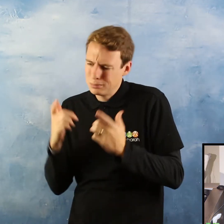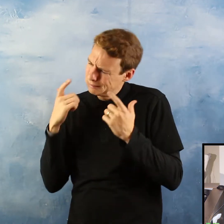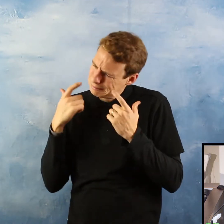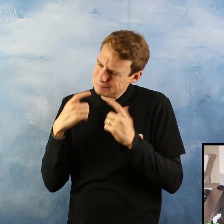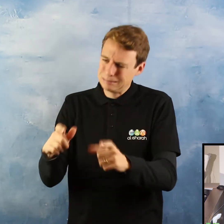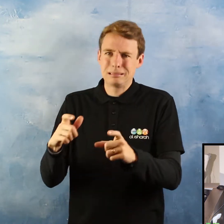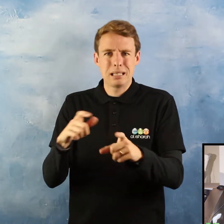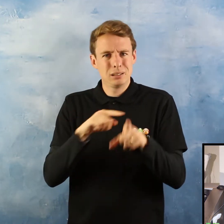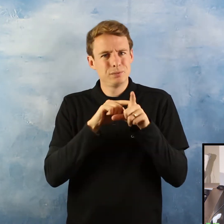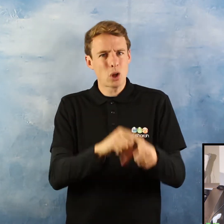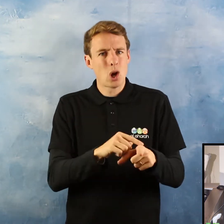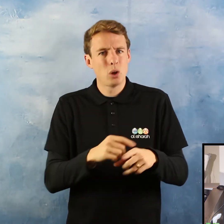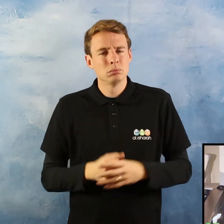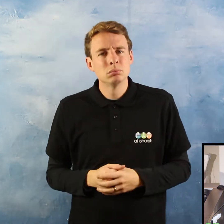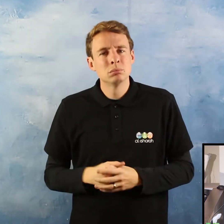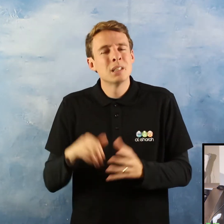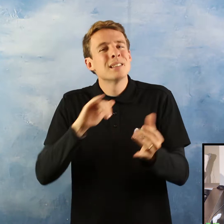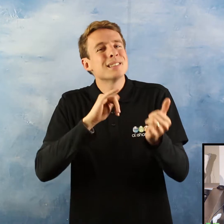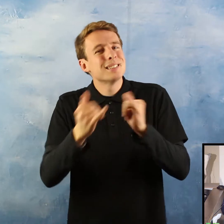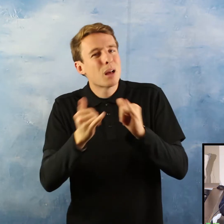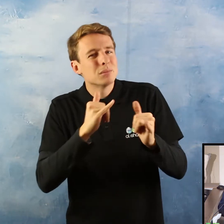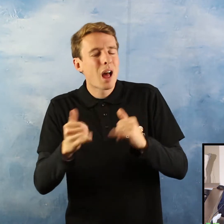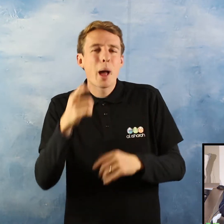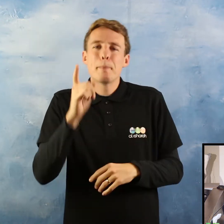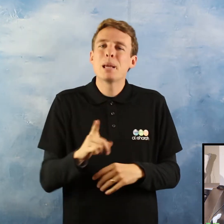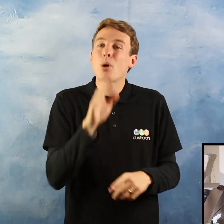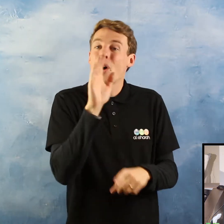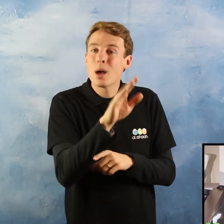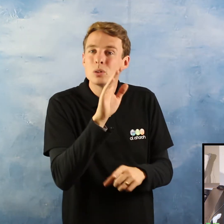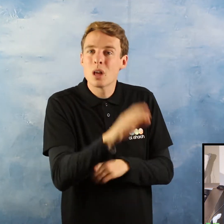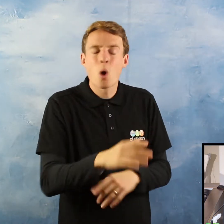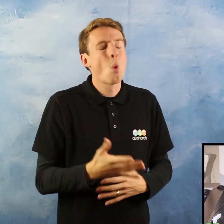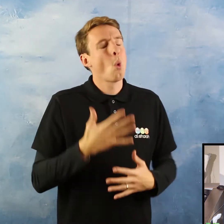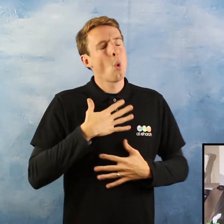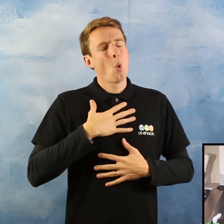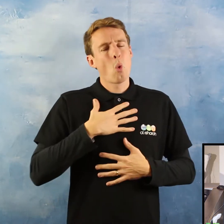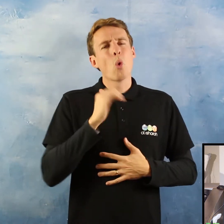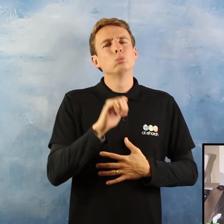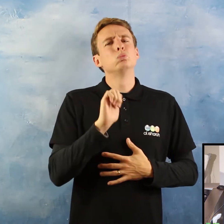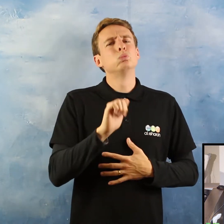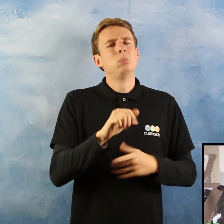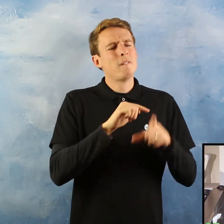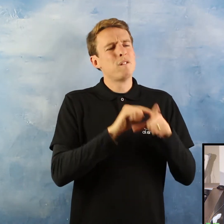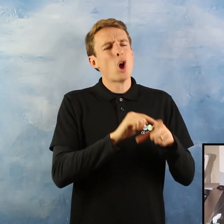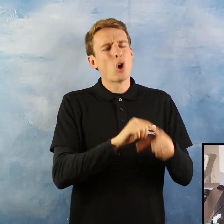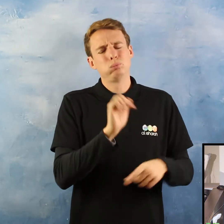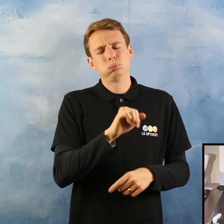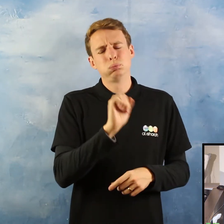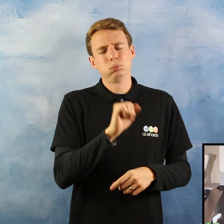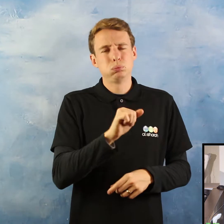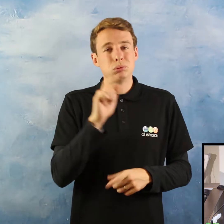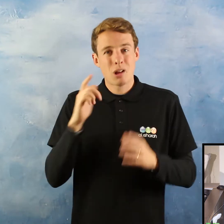in public, something in public, we abstain. But in private, we don't. But we have to